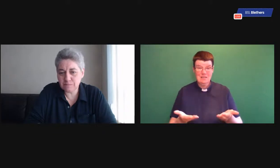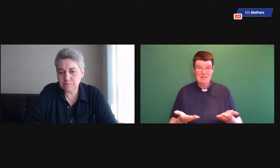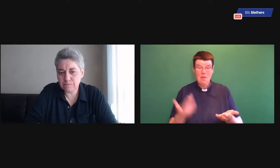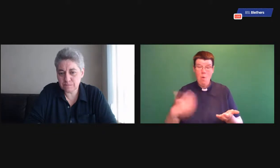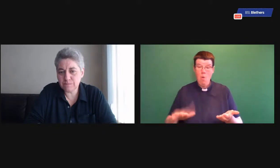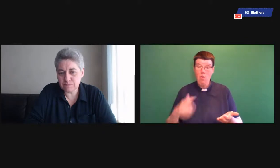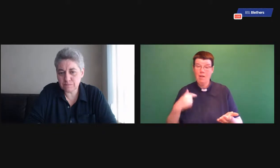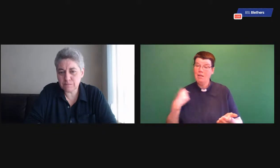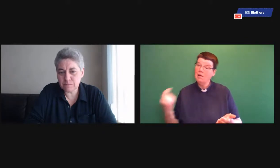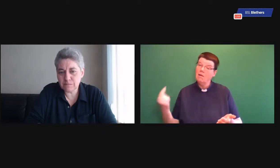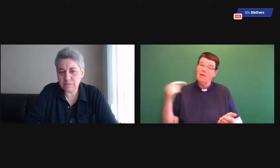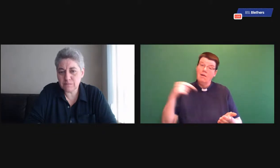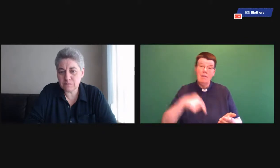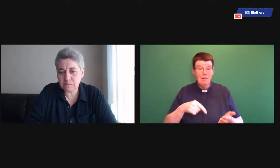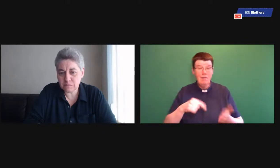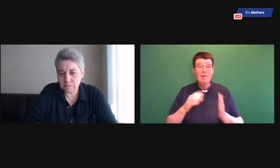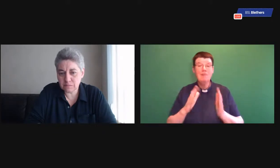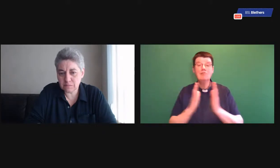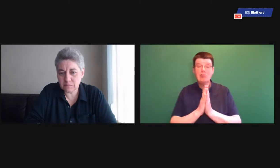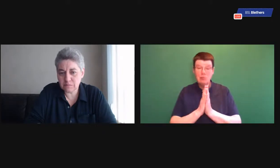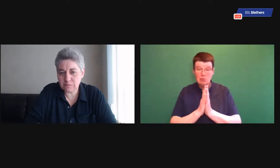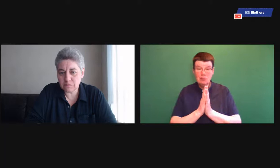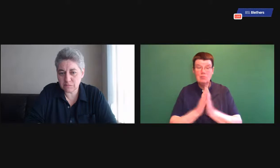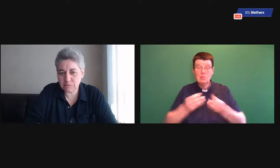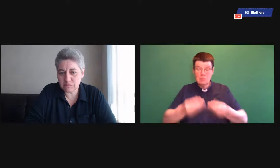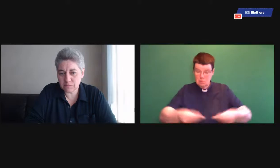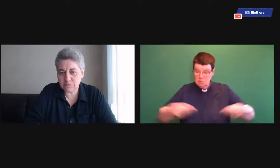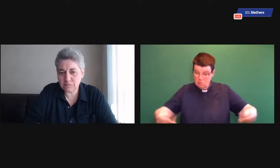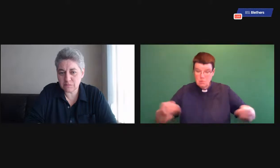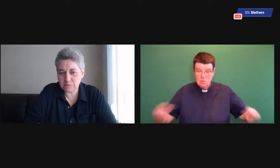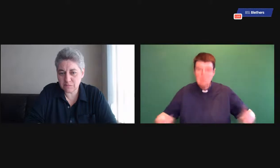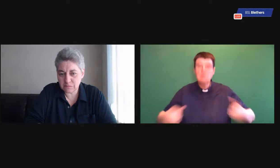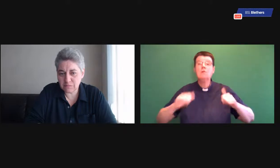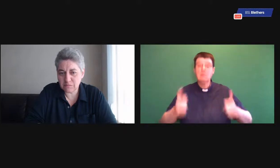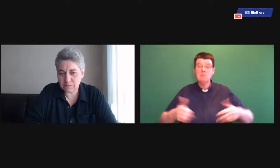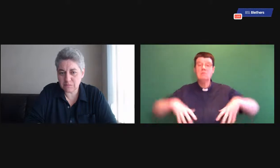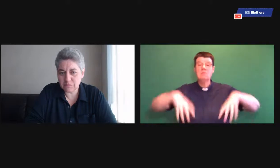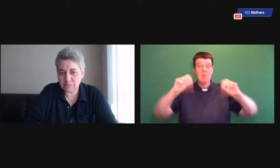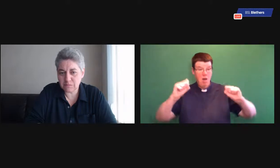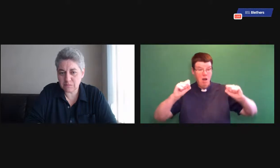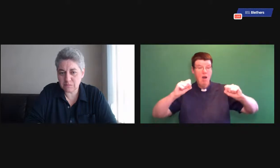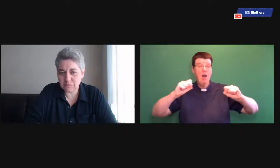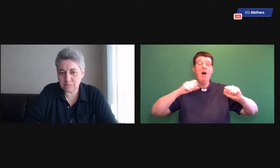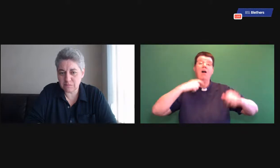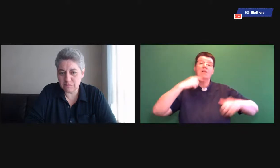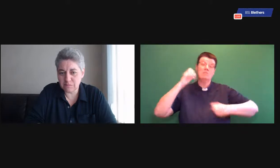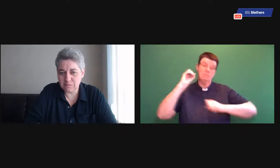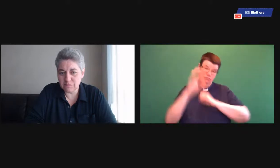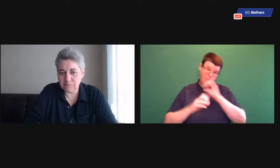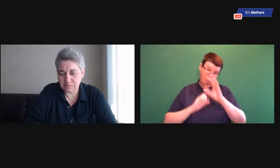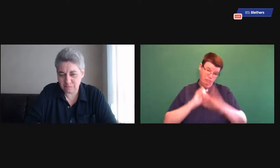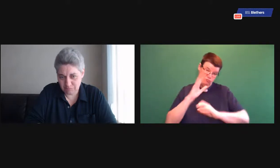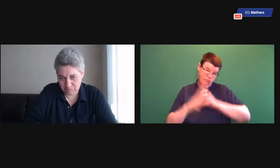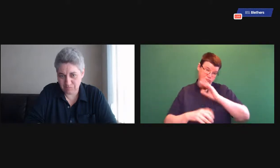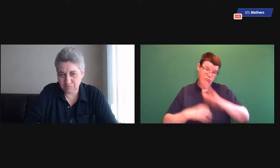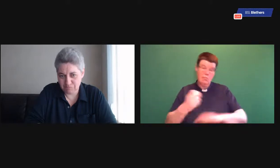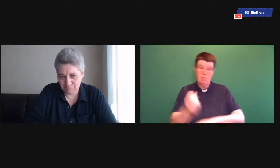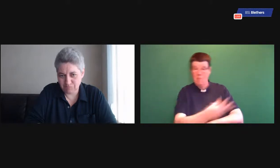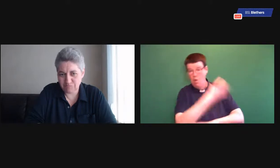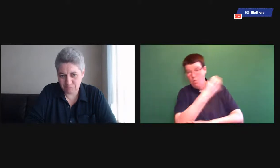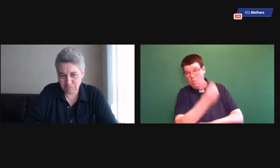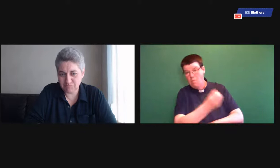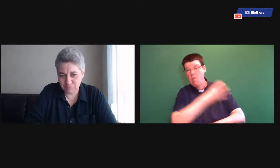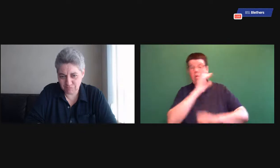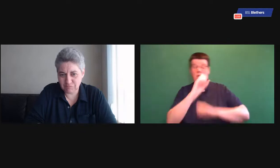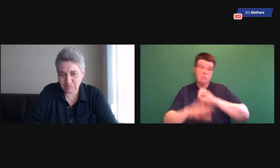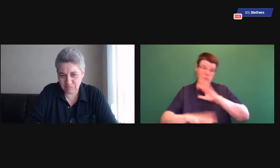a rest day for us too. All we have to do is go to church like everyone else, lay out everything, start